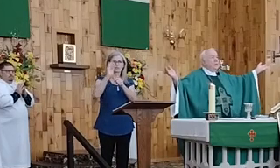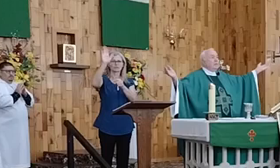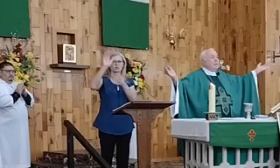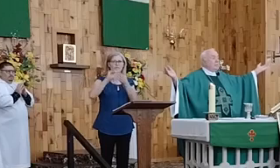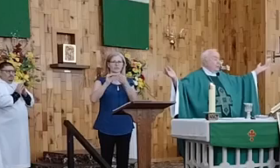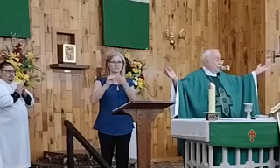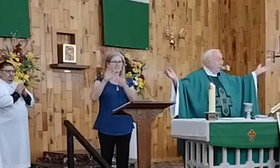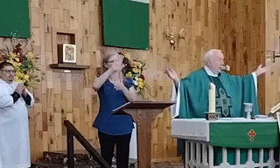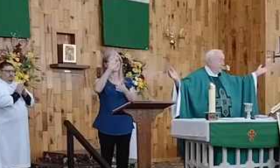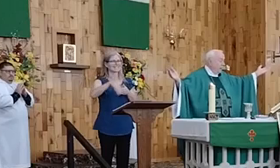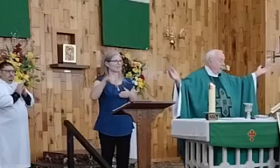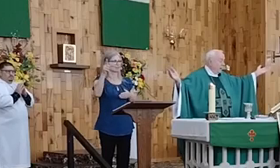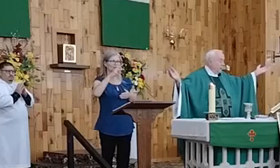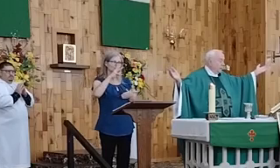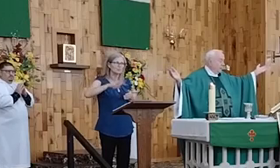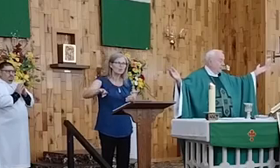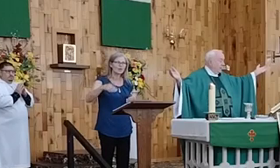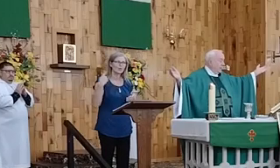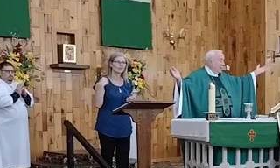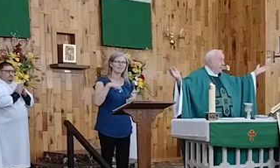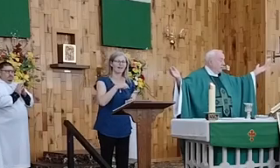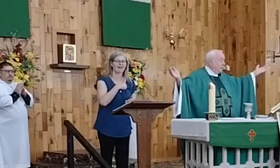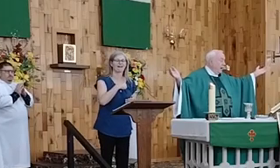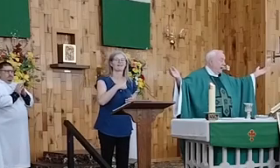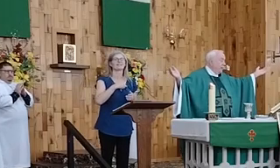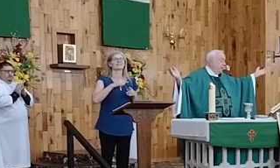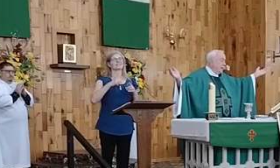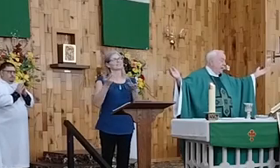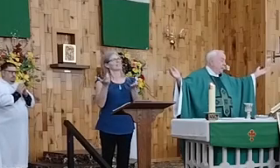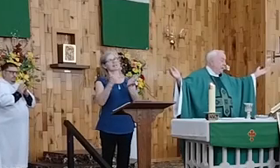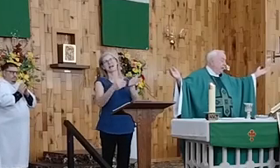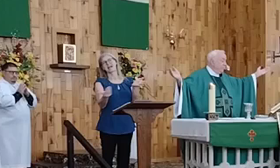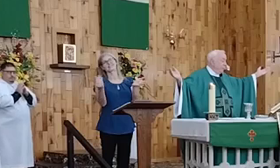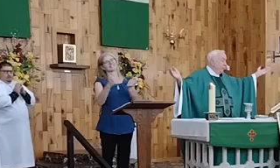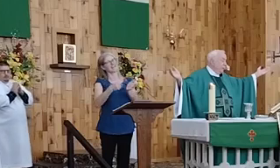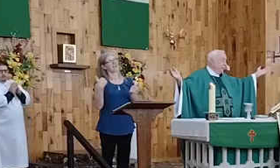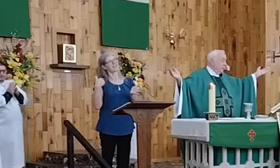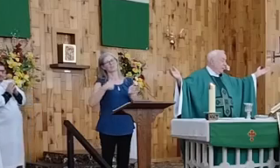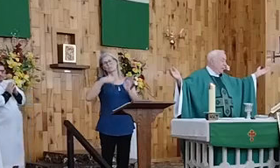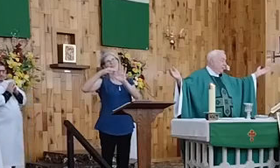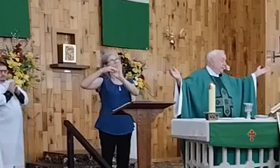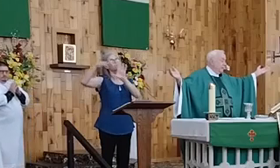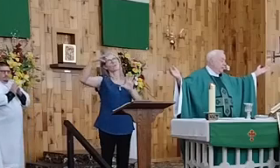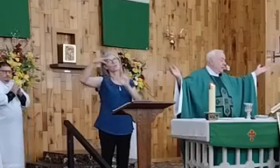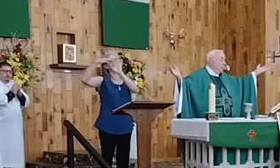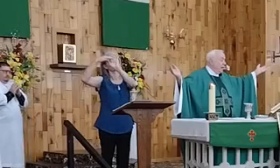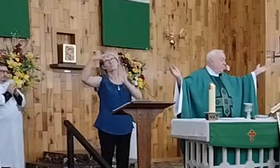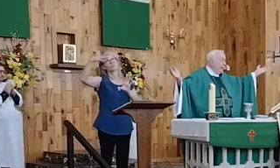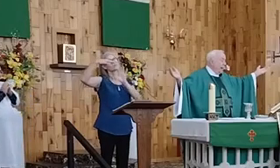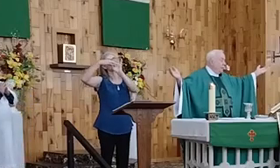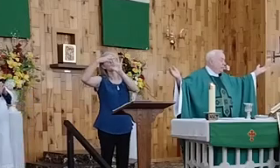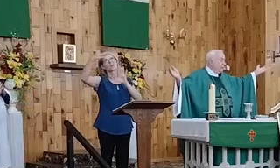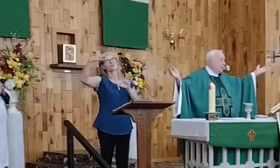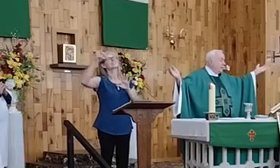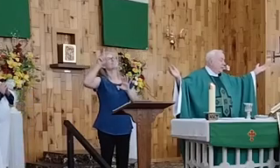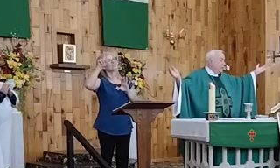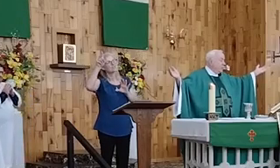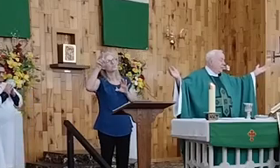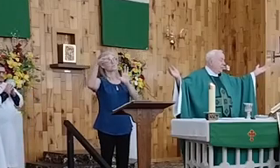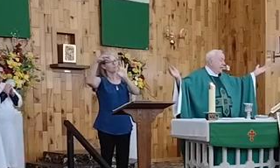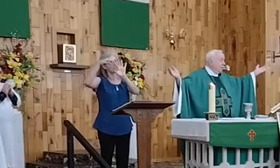Never did you turn away from us. And though time and again we have broken your covenant, you have bound